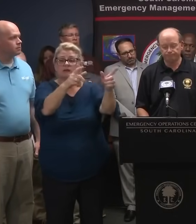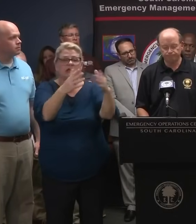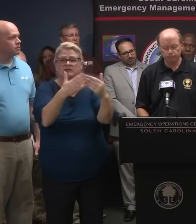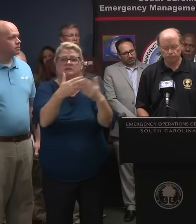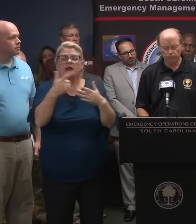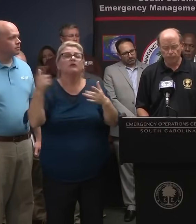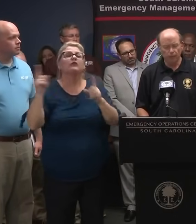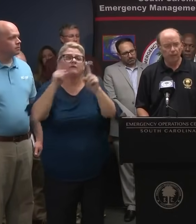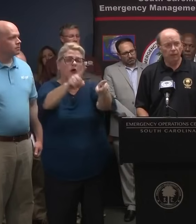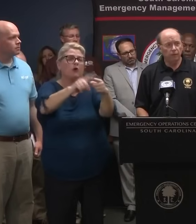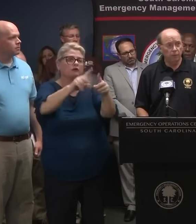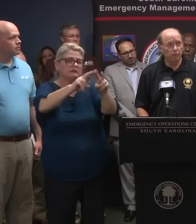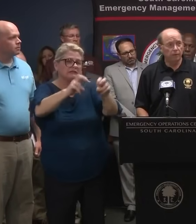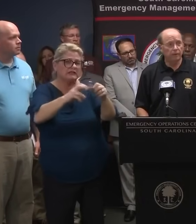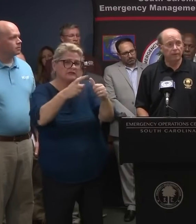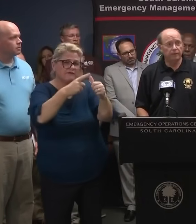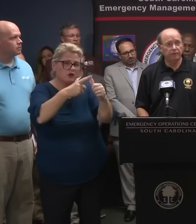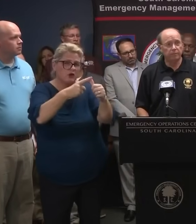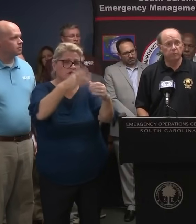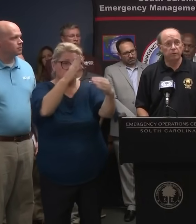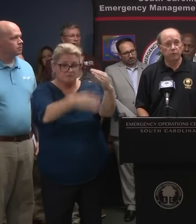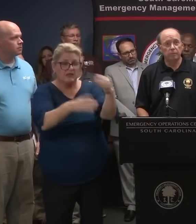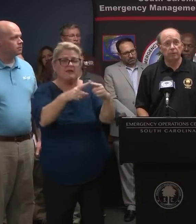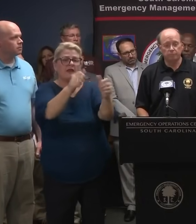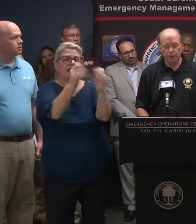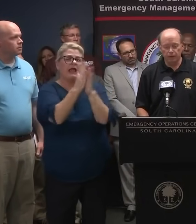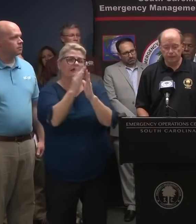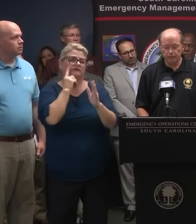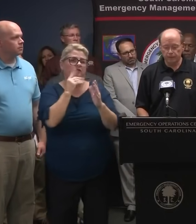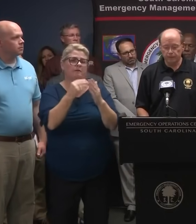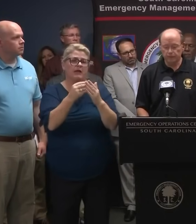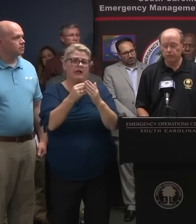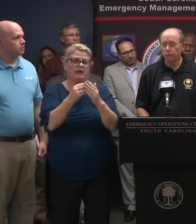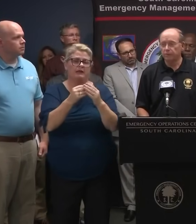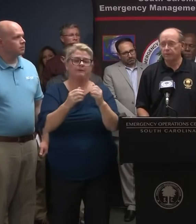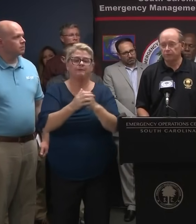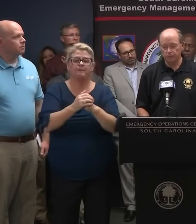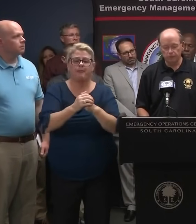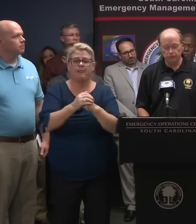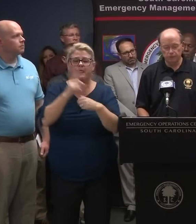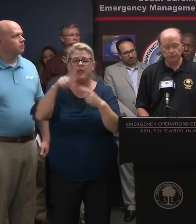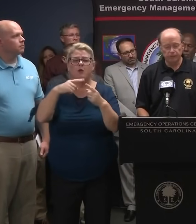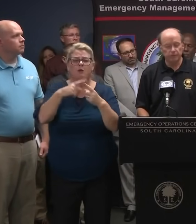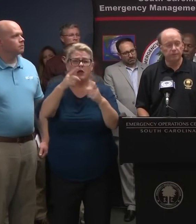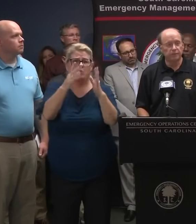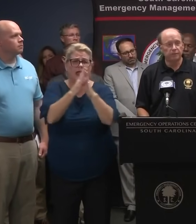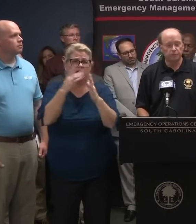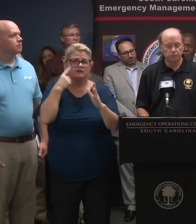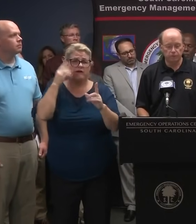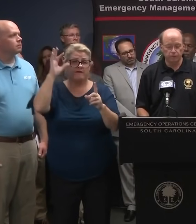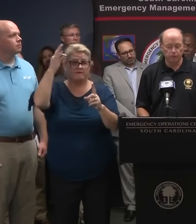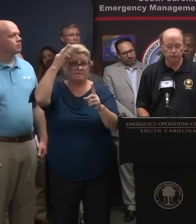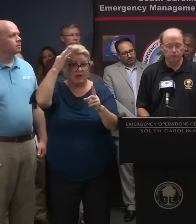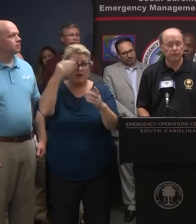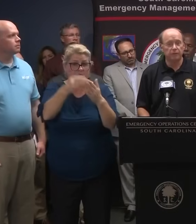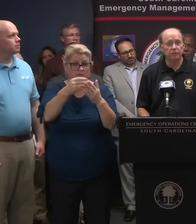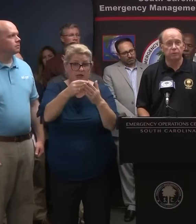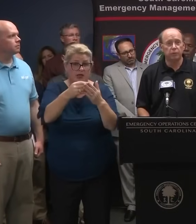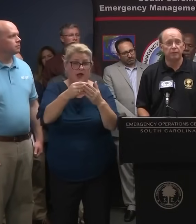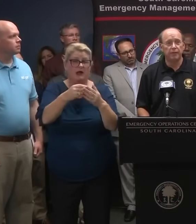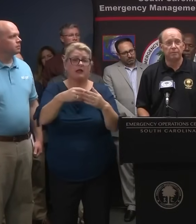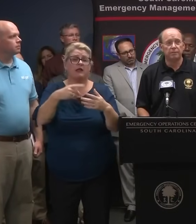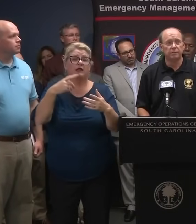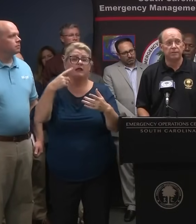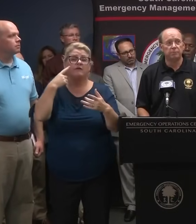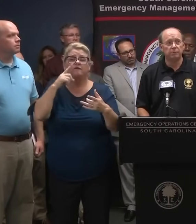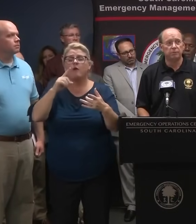completed. Normally, there is a more deliberative process in requesting federal disaster assistance, which involves conducting